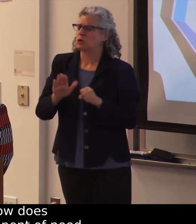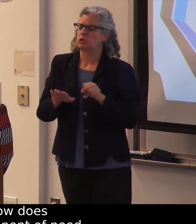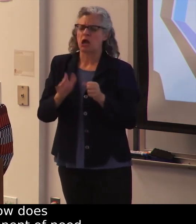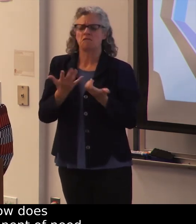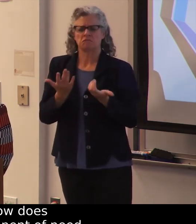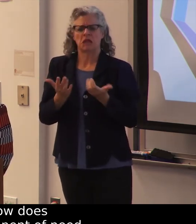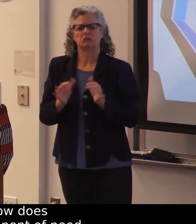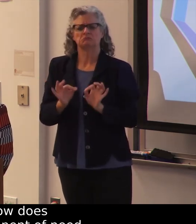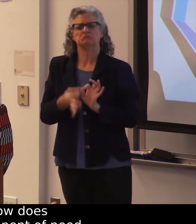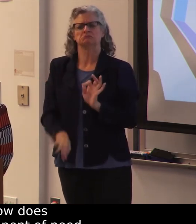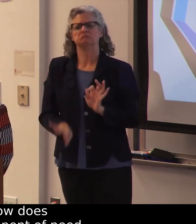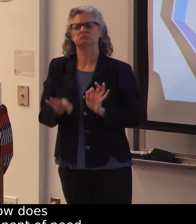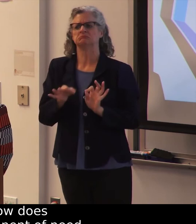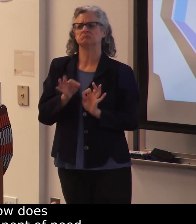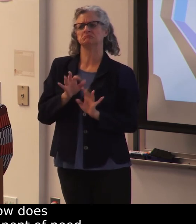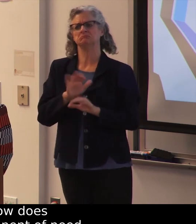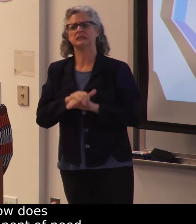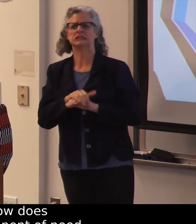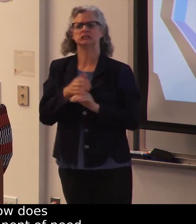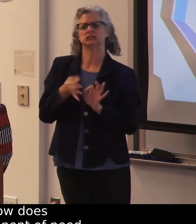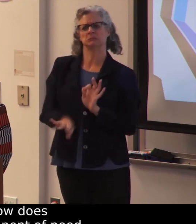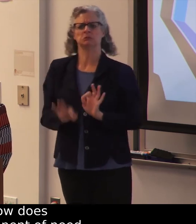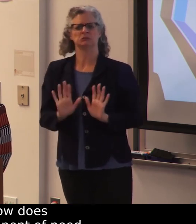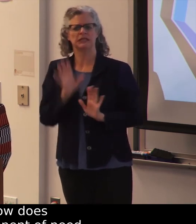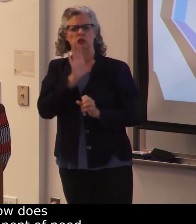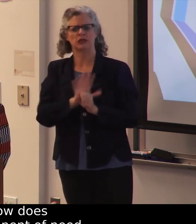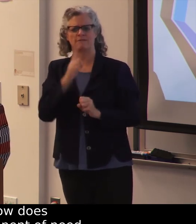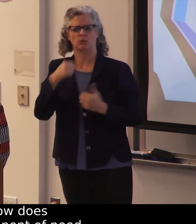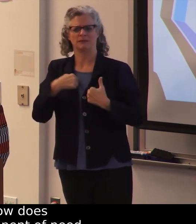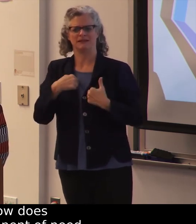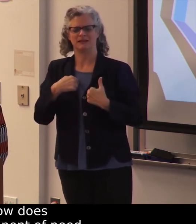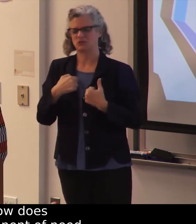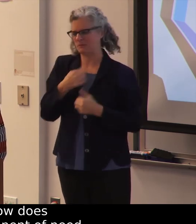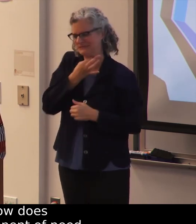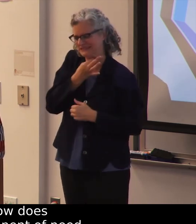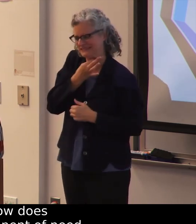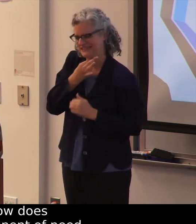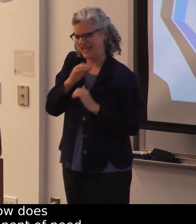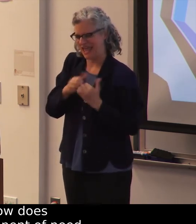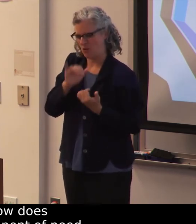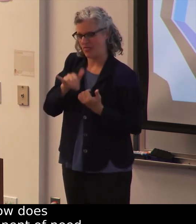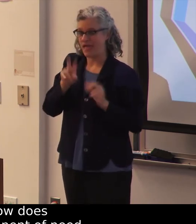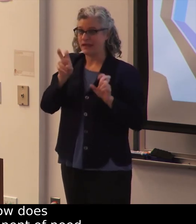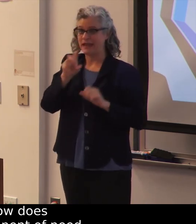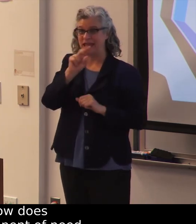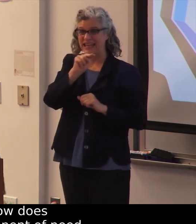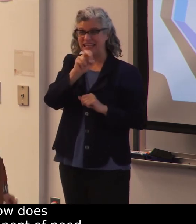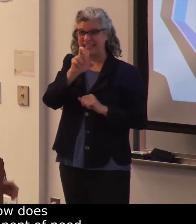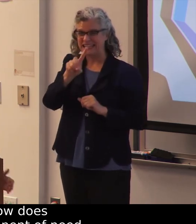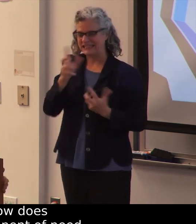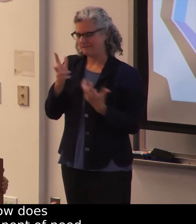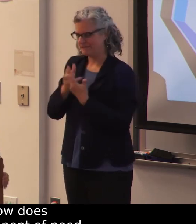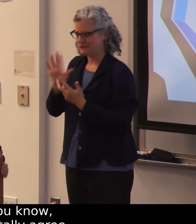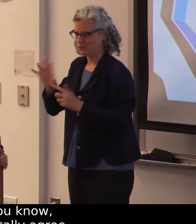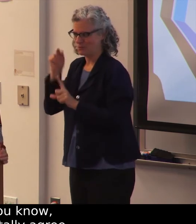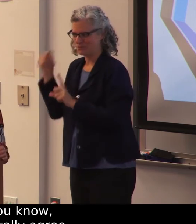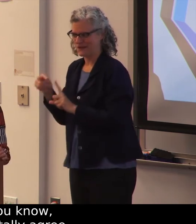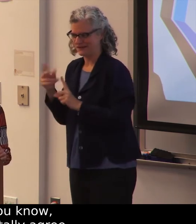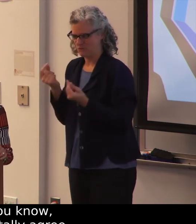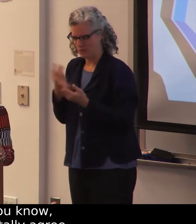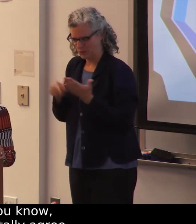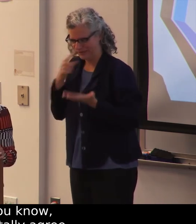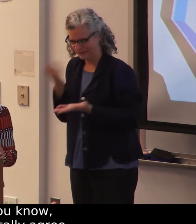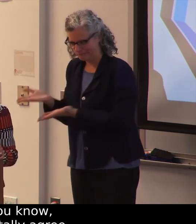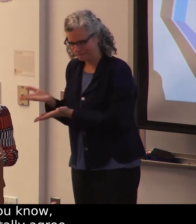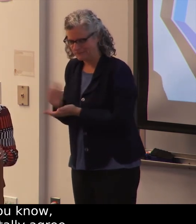So how does that component of need figure in your framework? You know, and